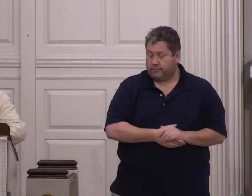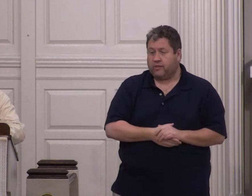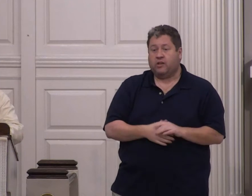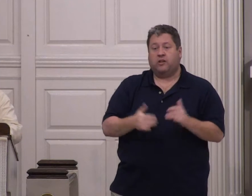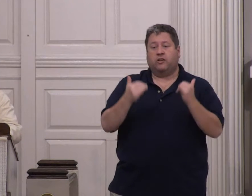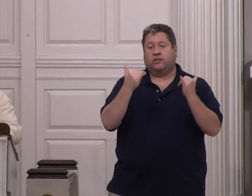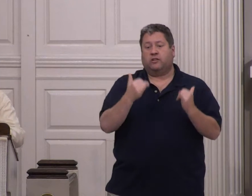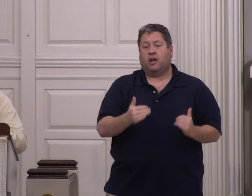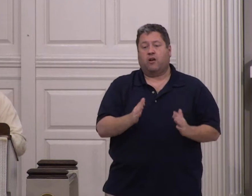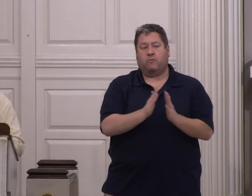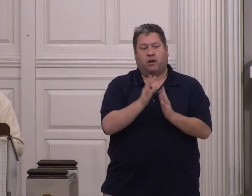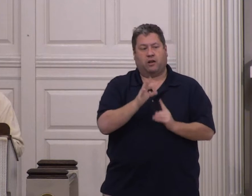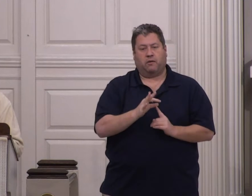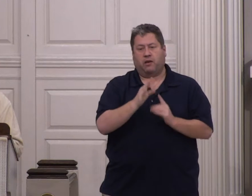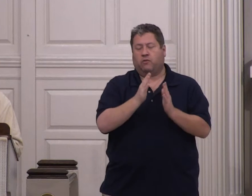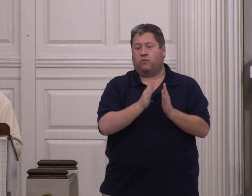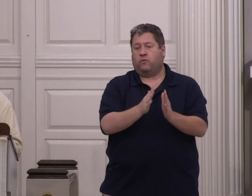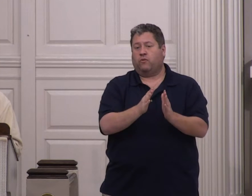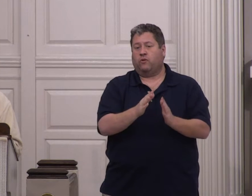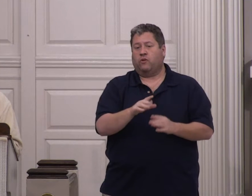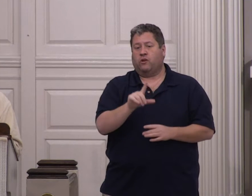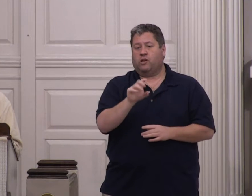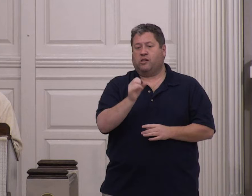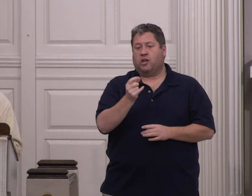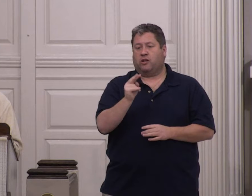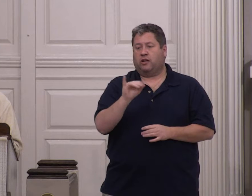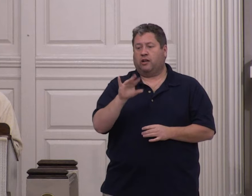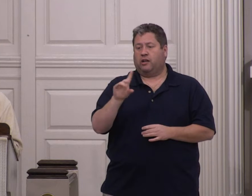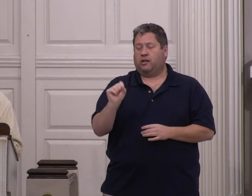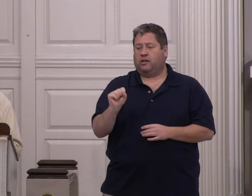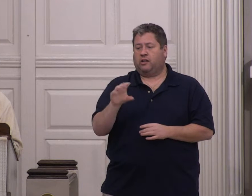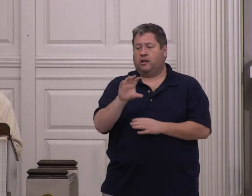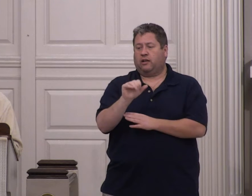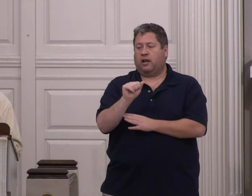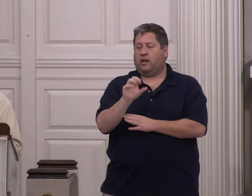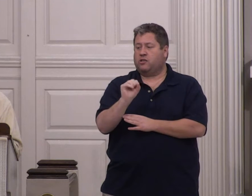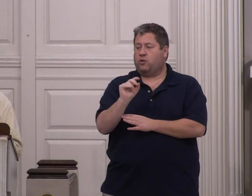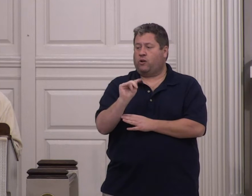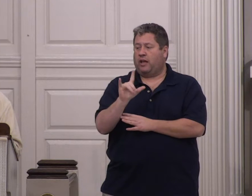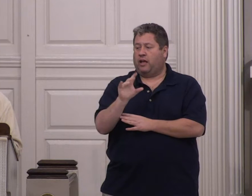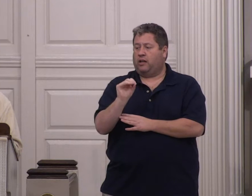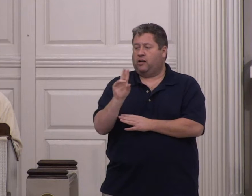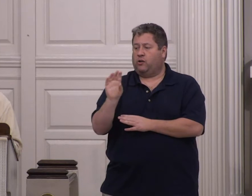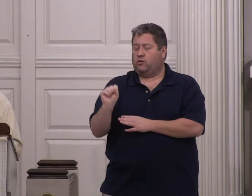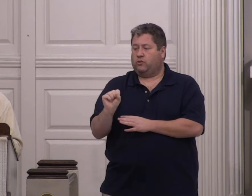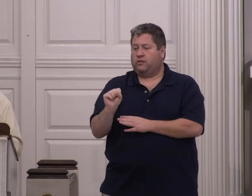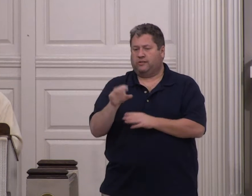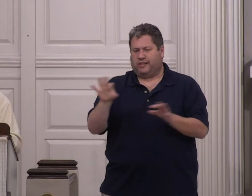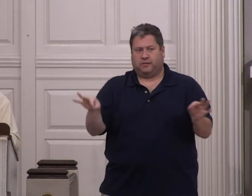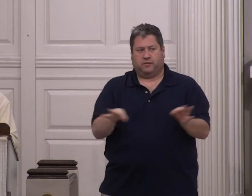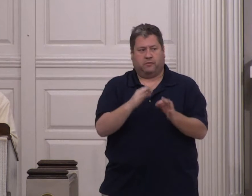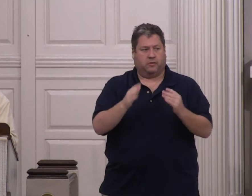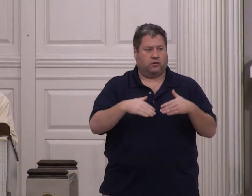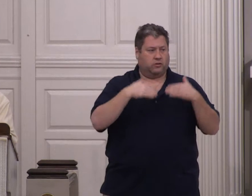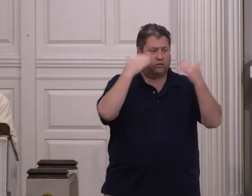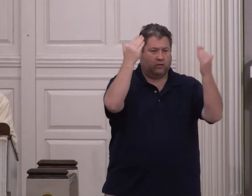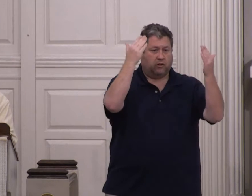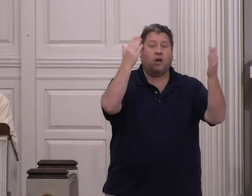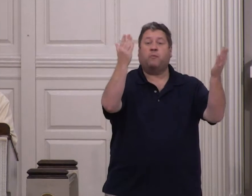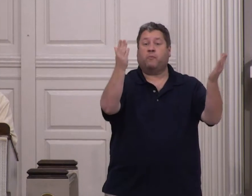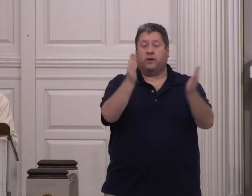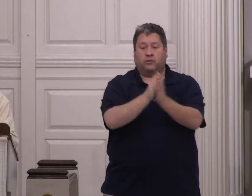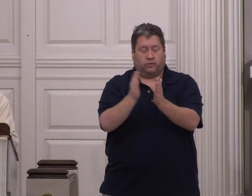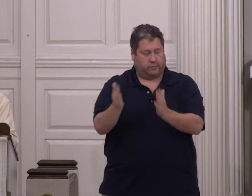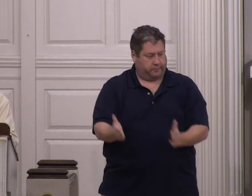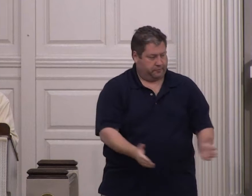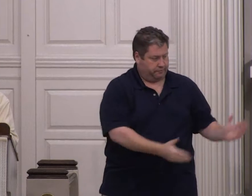And today we pray in a special way for Leonidas Castellanos, for whom this Mass is being offered. Let us pray